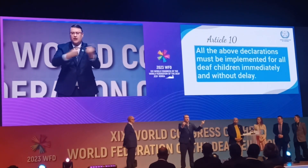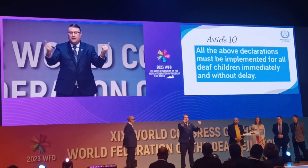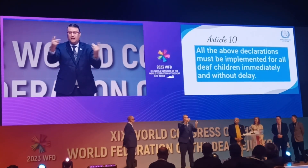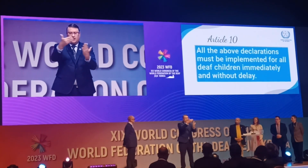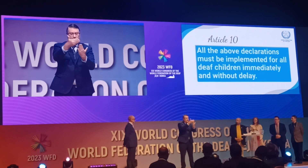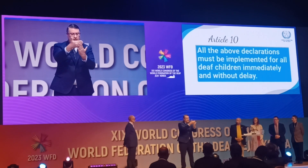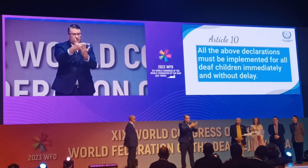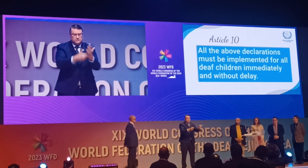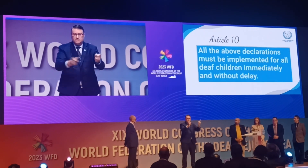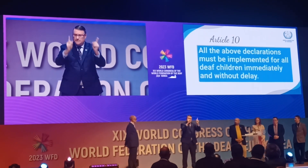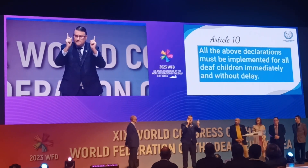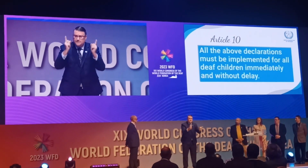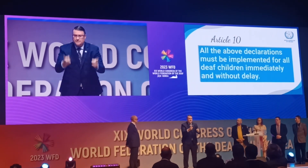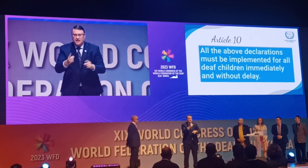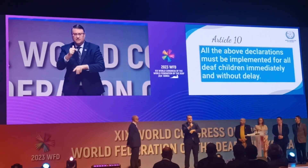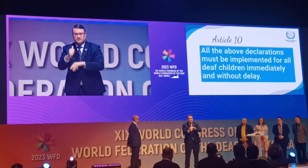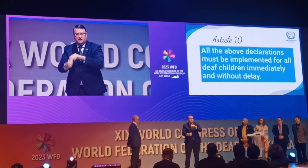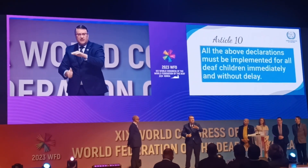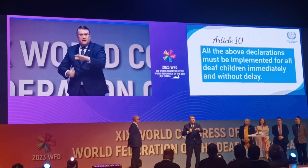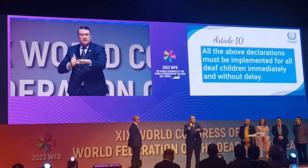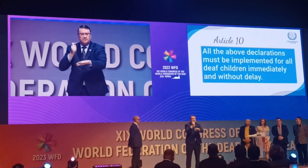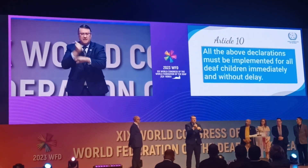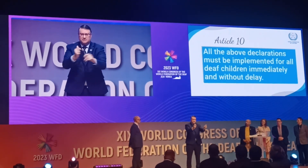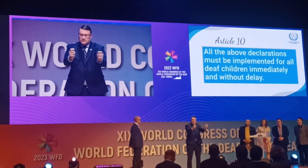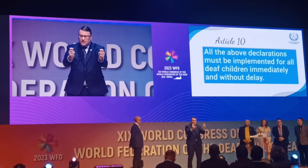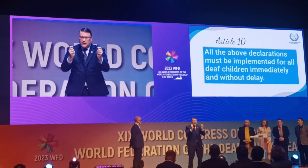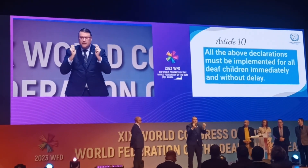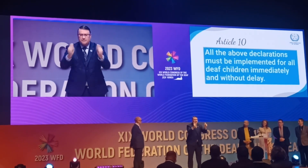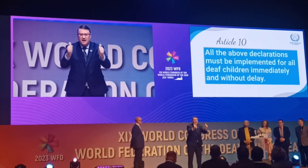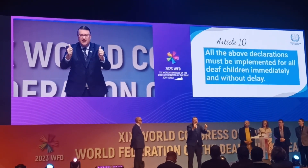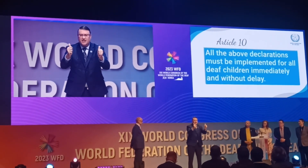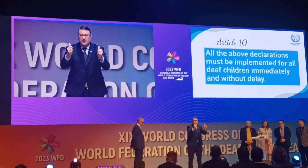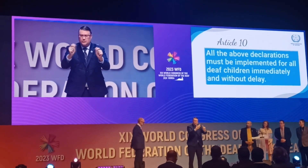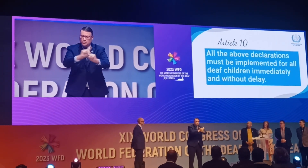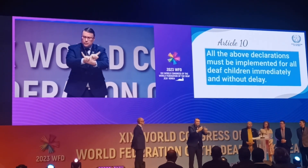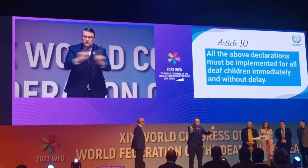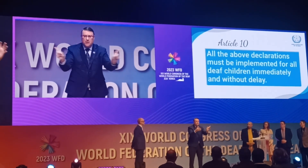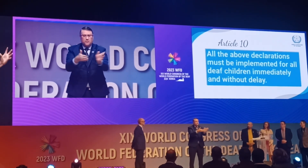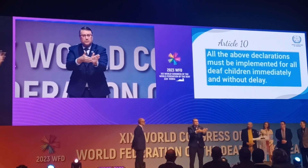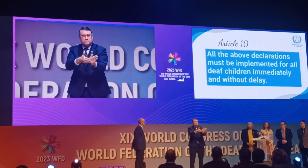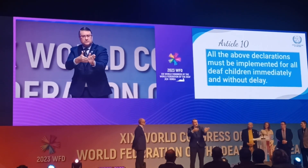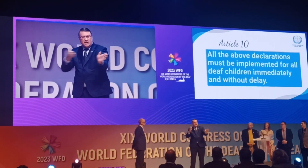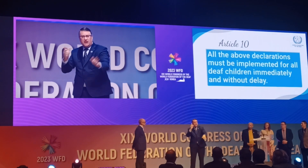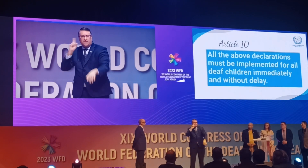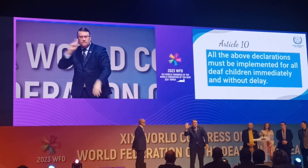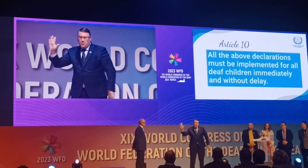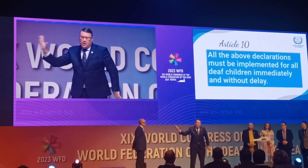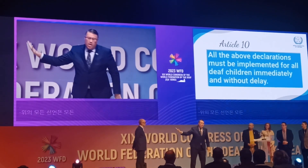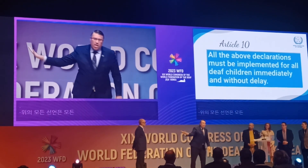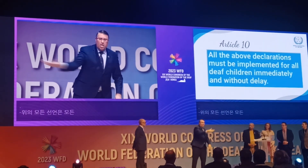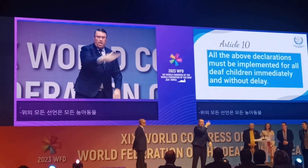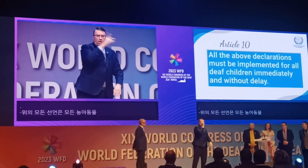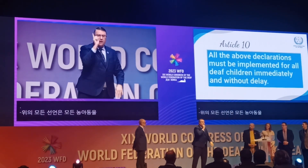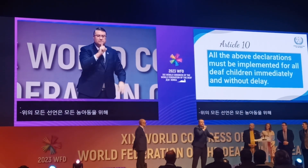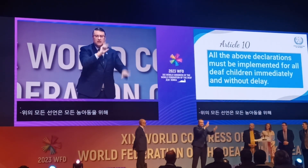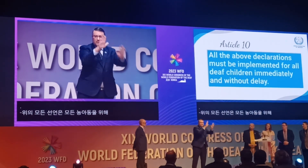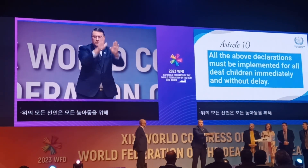All of the above declarations must be implemented for all deaf children